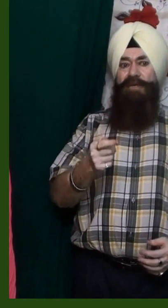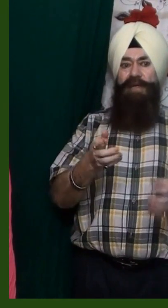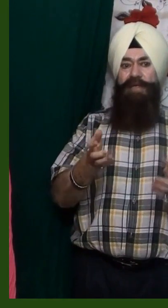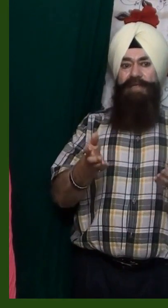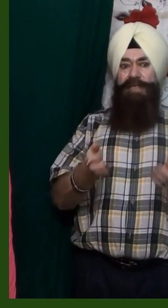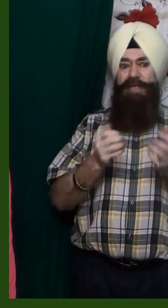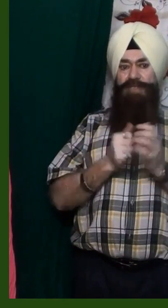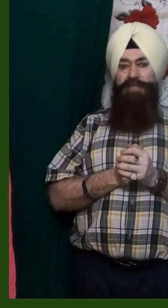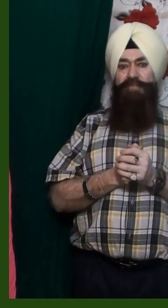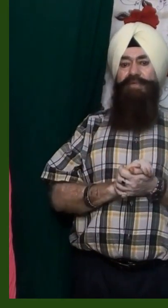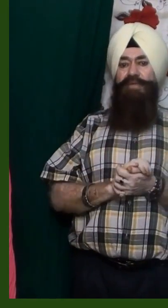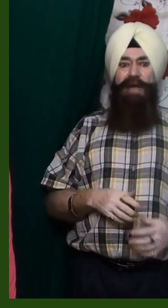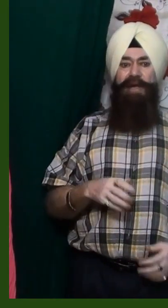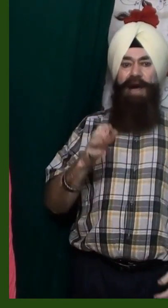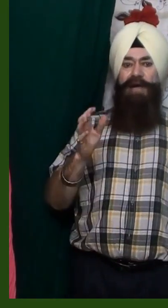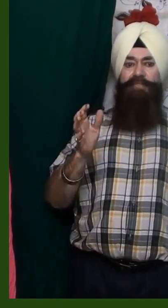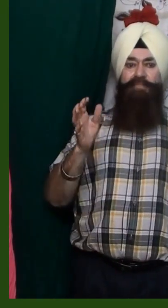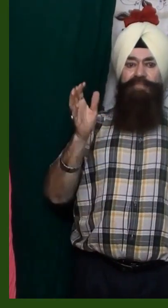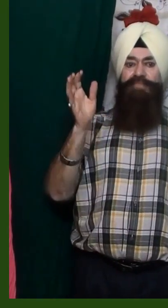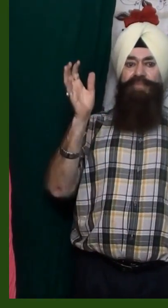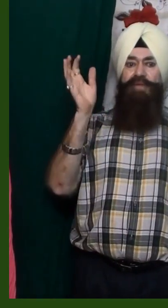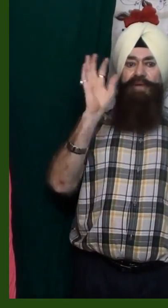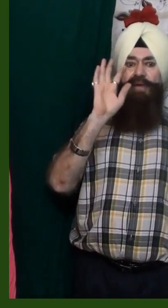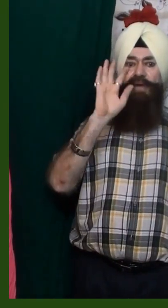is arriving at the station and